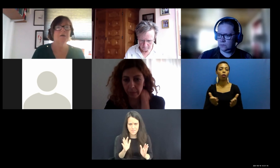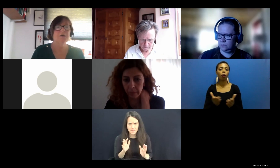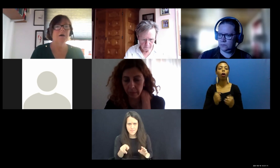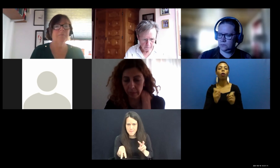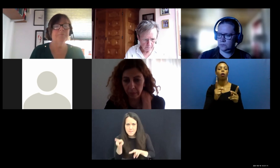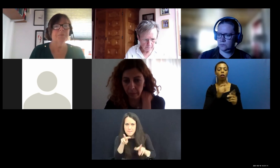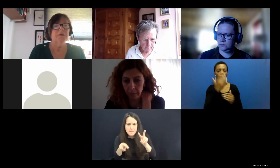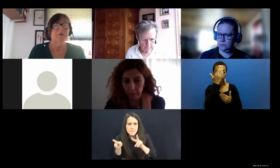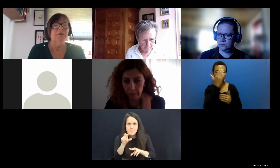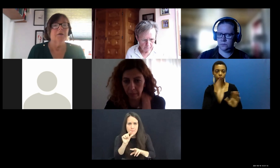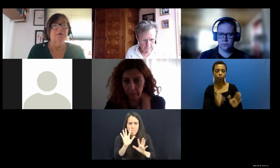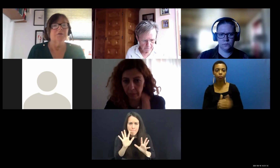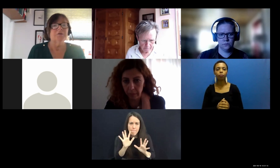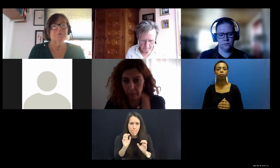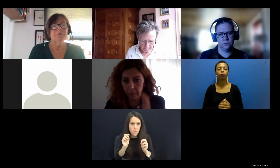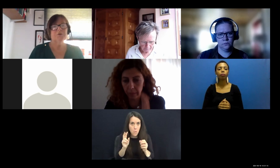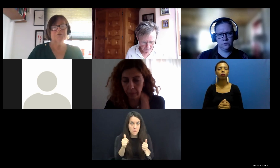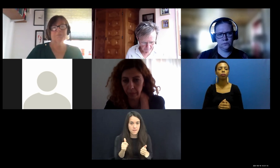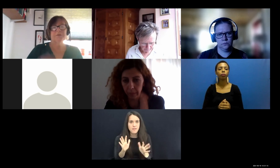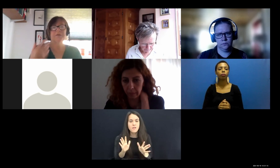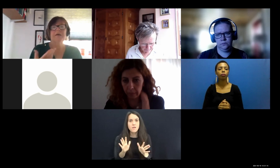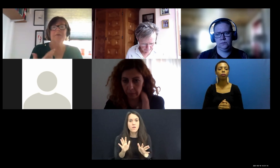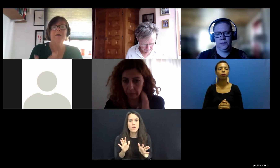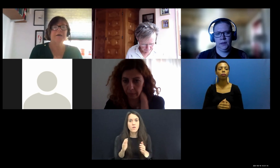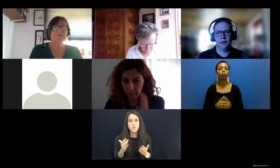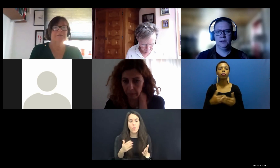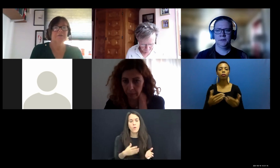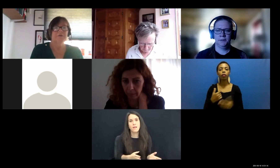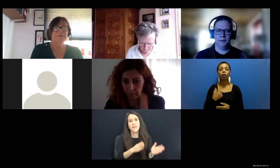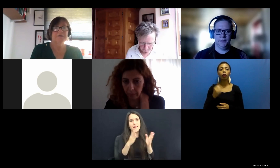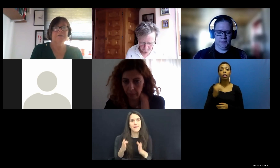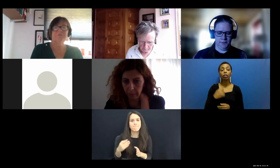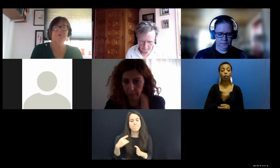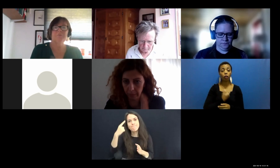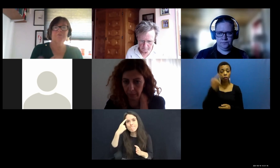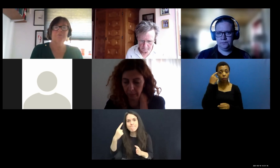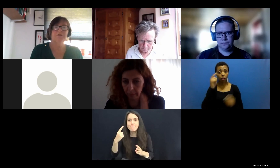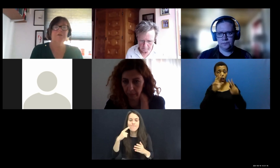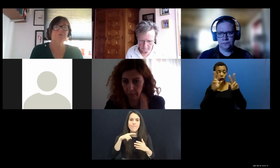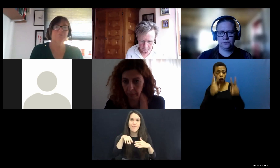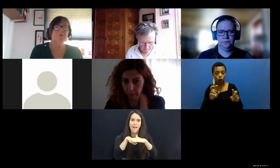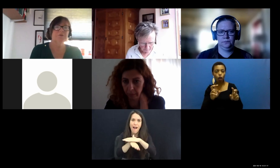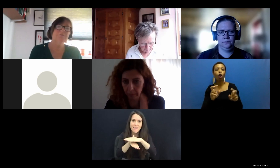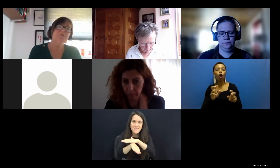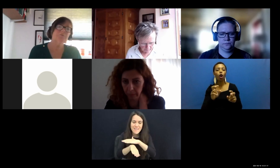Ray. So we've moved on to be thinking about access to devices from the initial point. And I'm just